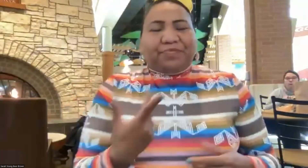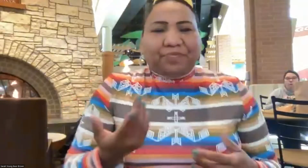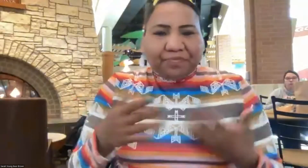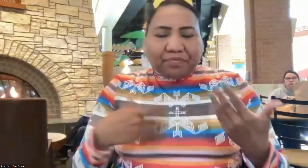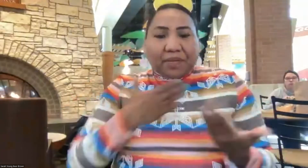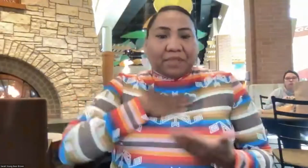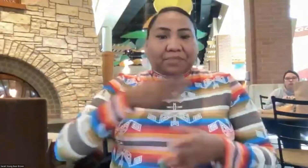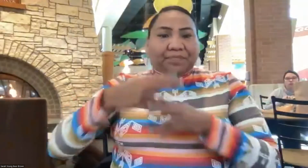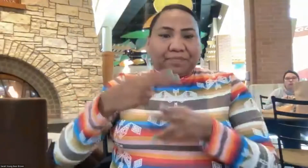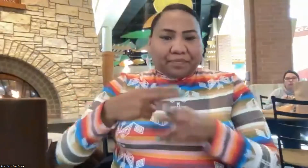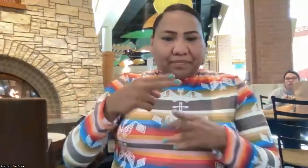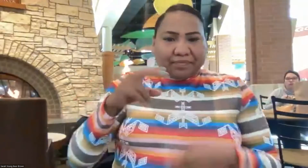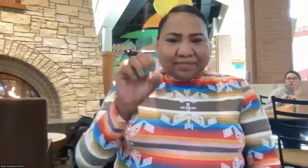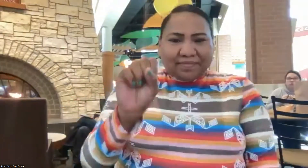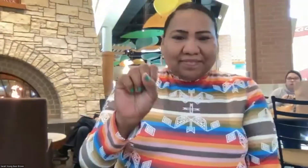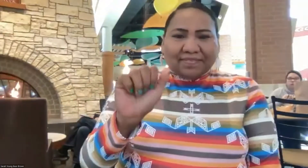here early this morning.